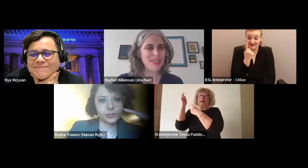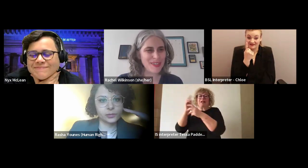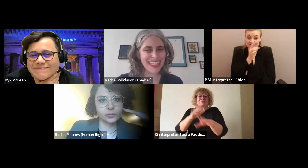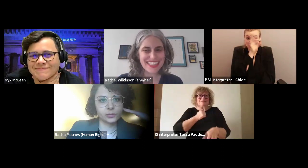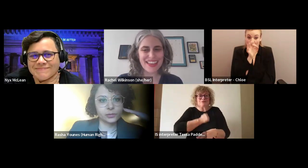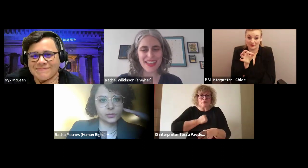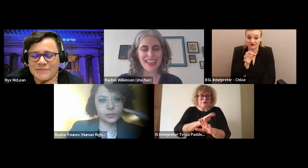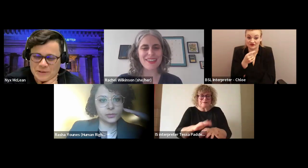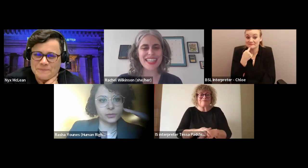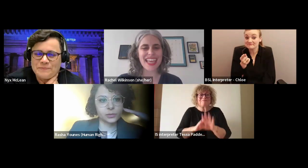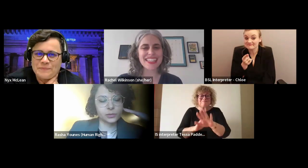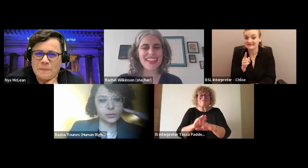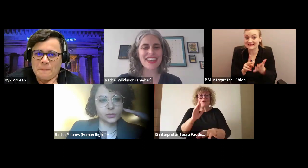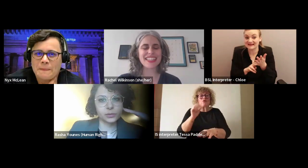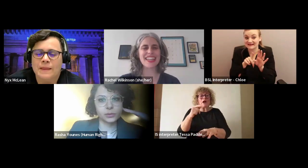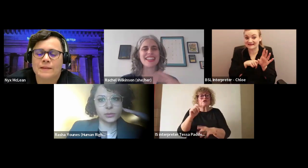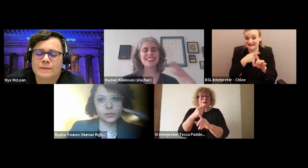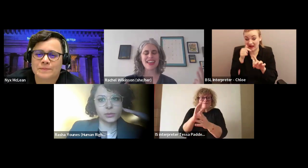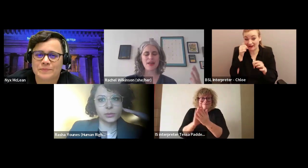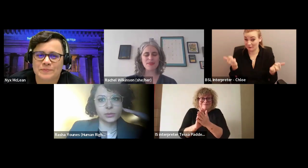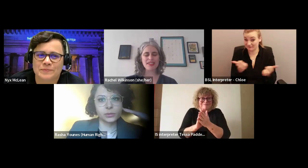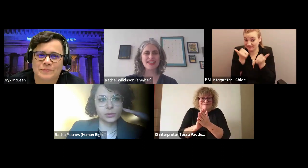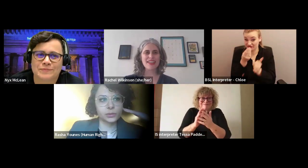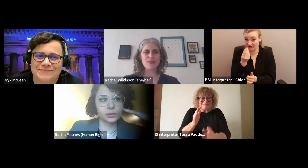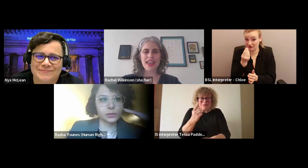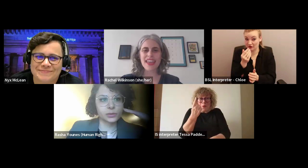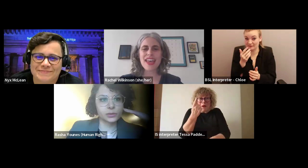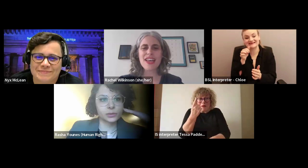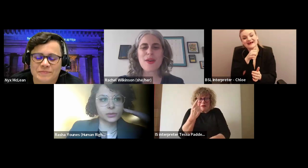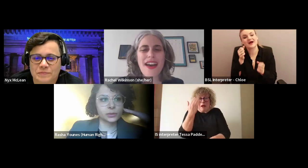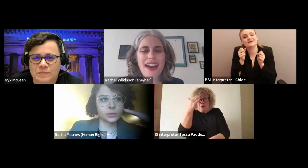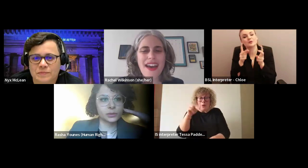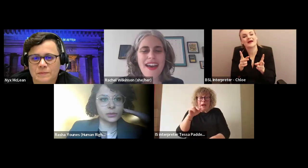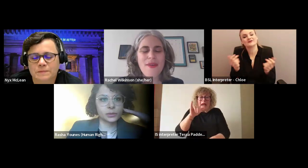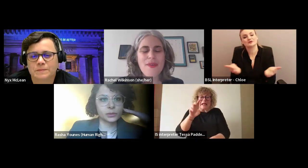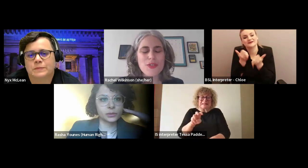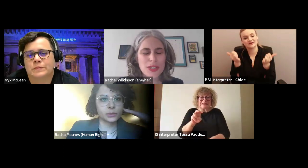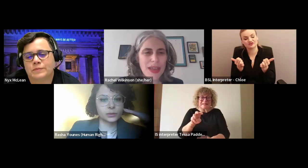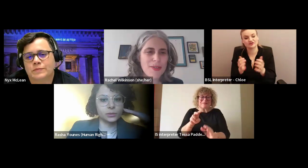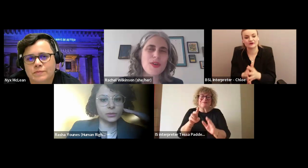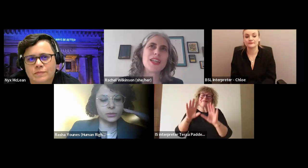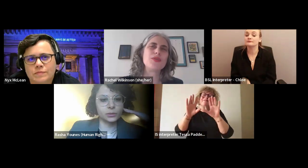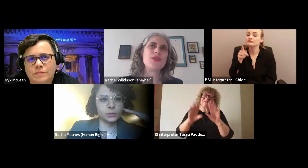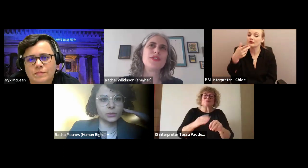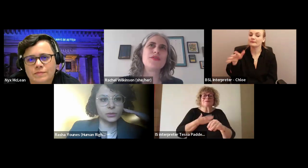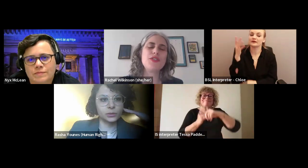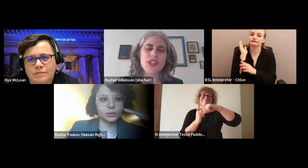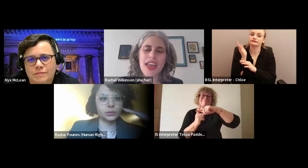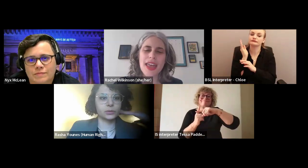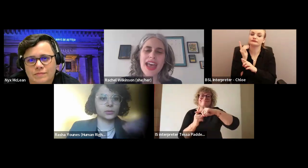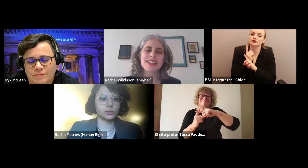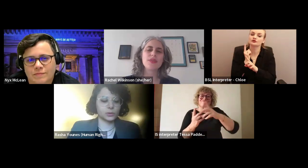like to pose to you, Nix, and we're getting close to the end, and I feel it's a nice way. So you've talked about working